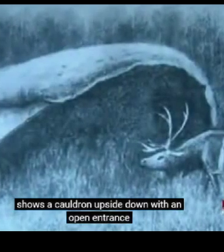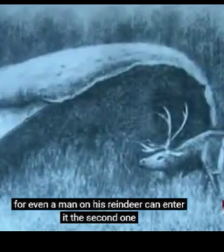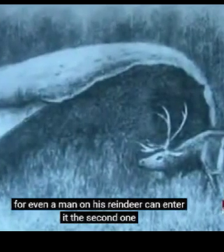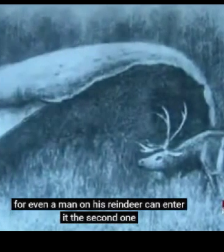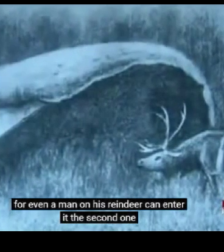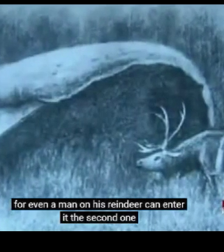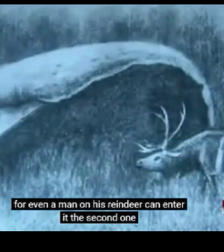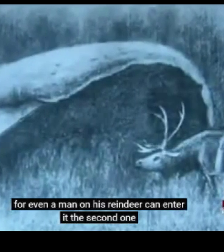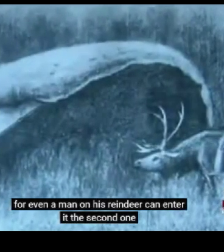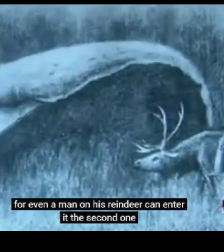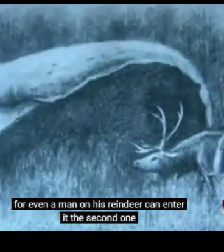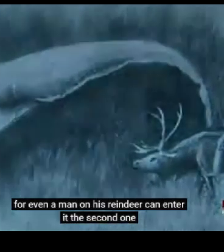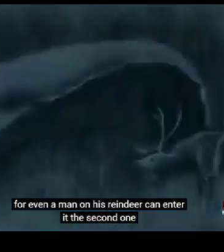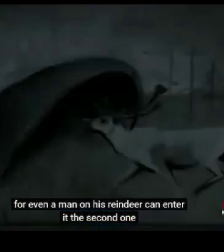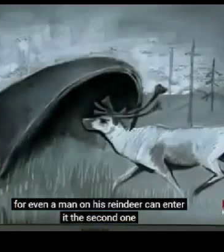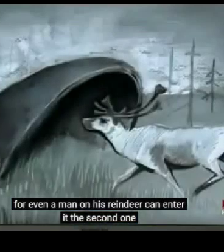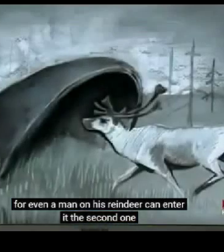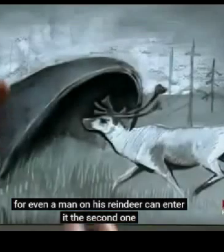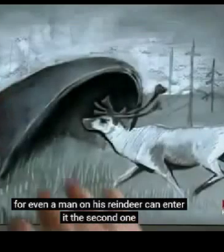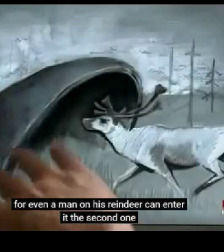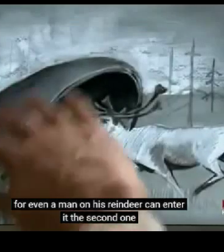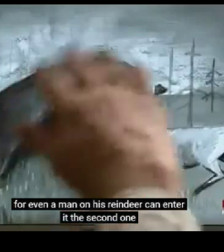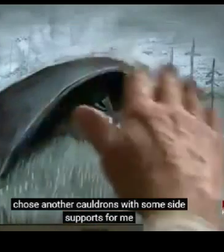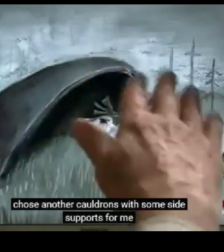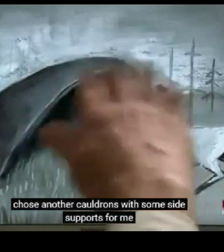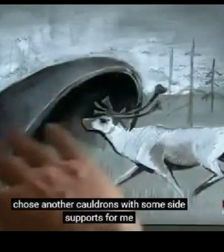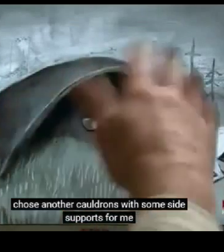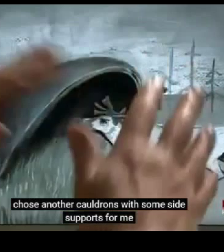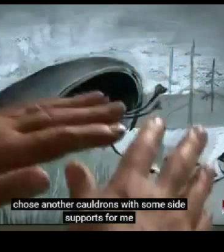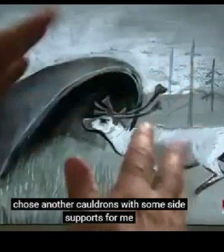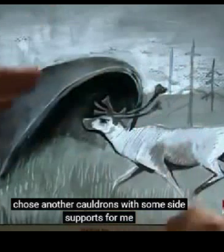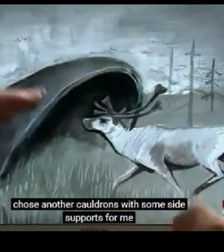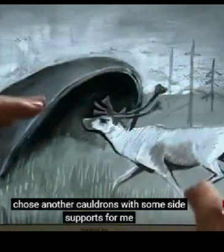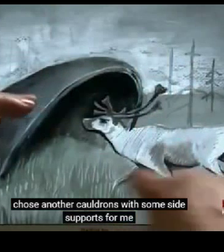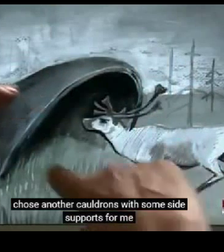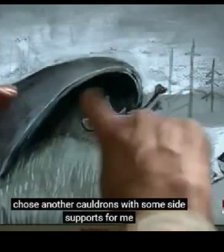like evidence of cauldrons sunken into the earth.